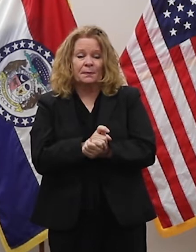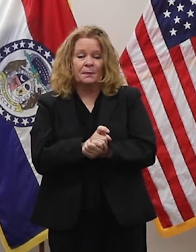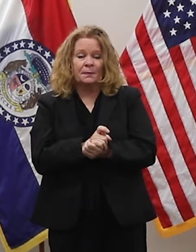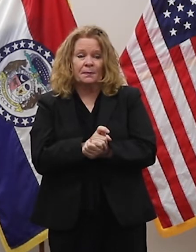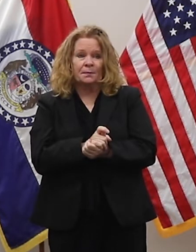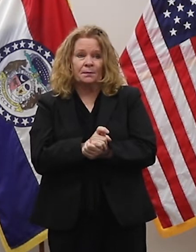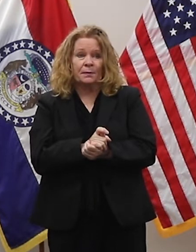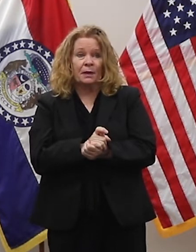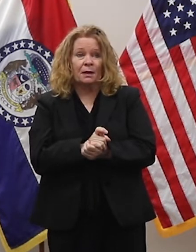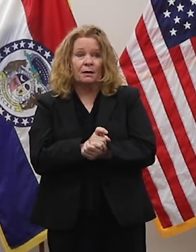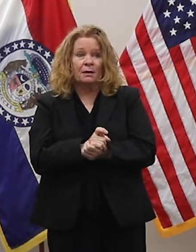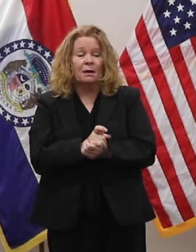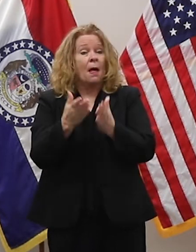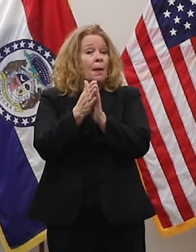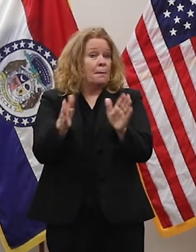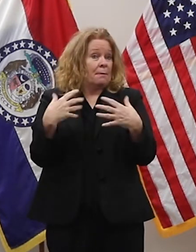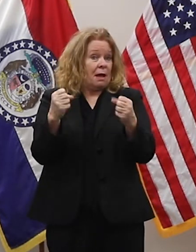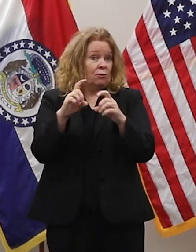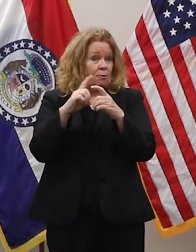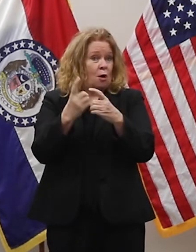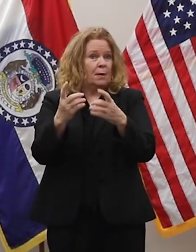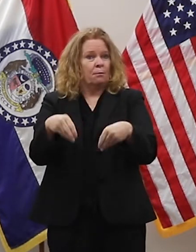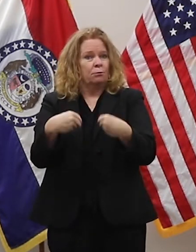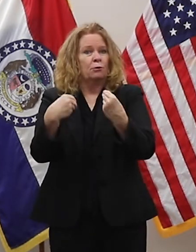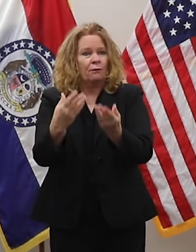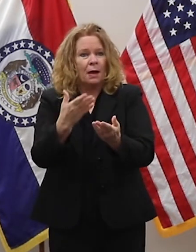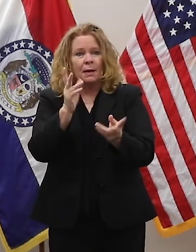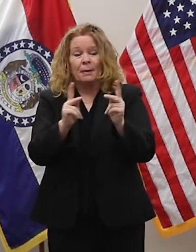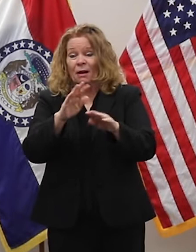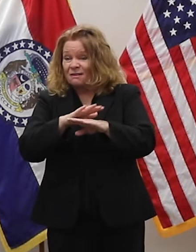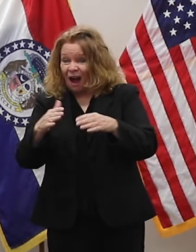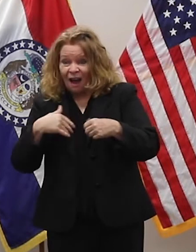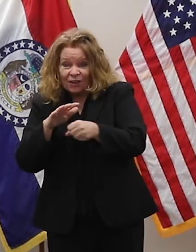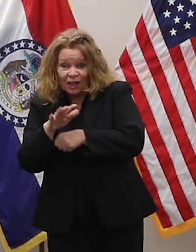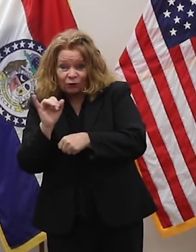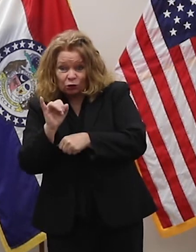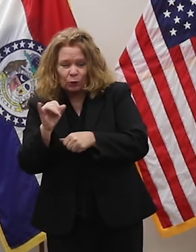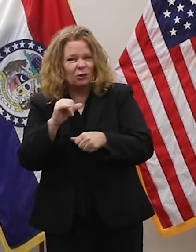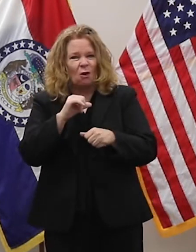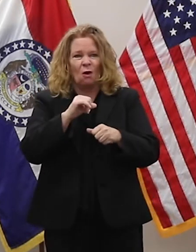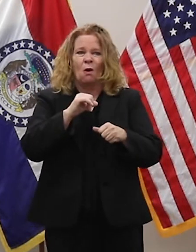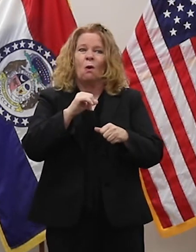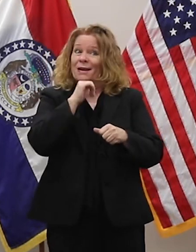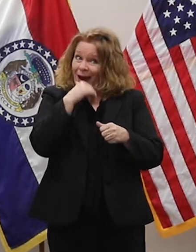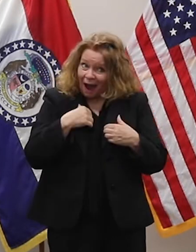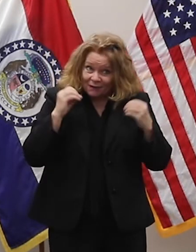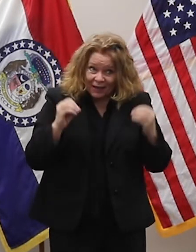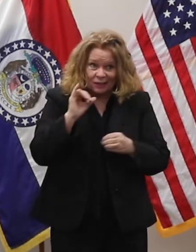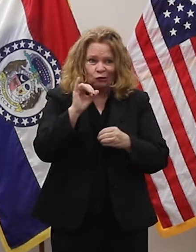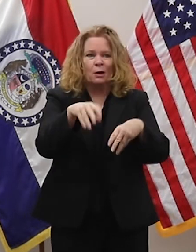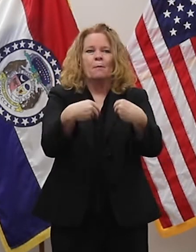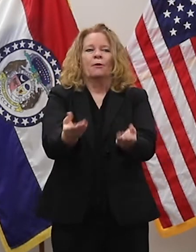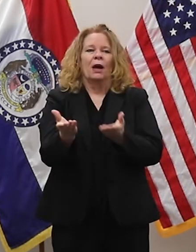Public health departments are safety nets ensuring those who are uninsured or underinsured have access to healthcare services. Reproductive